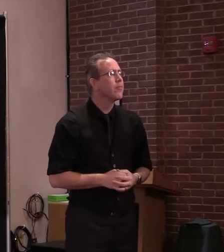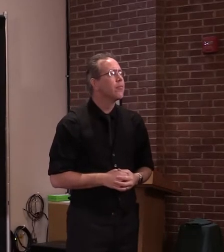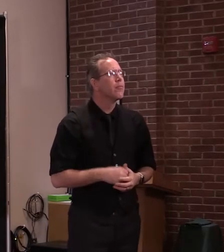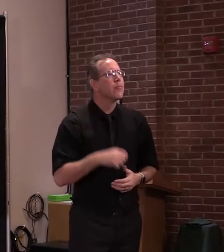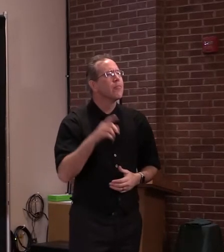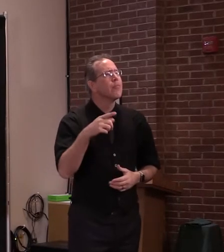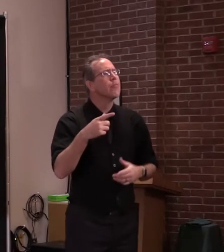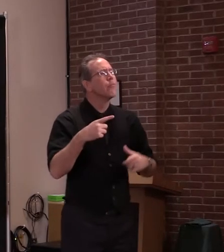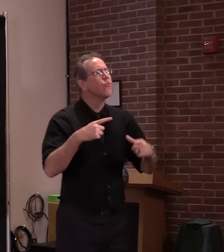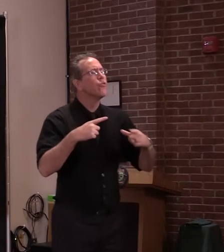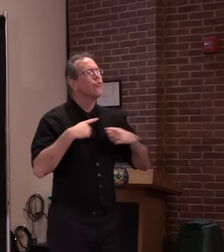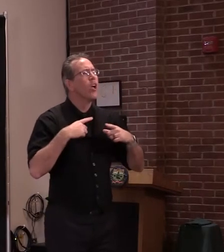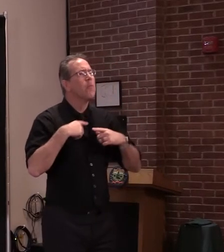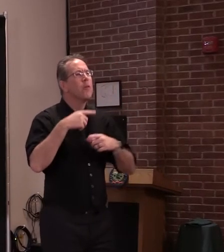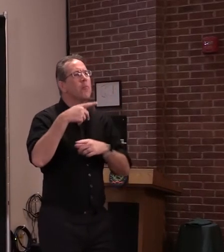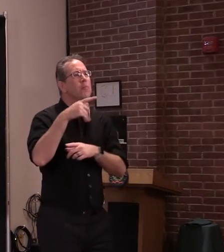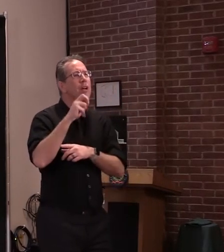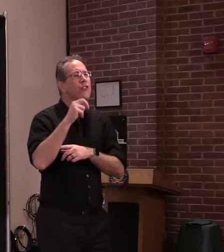to weigh in.